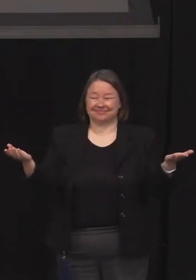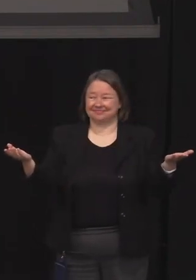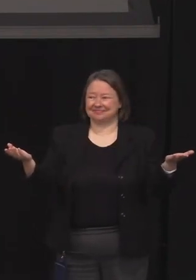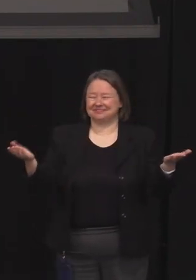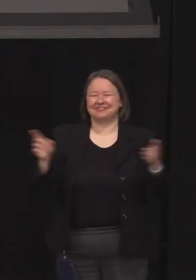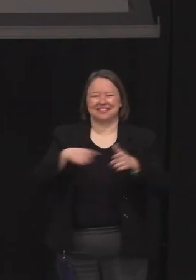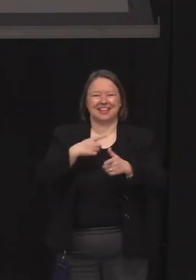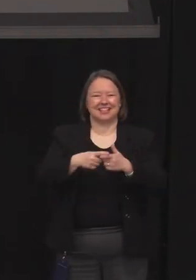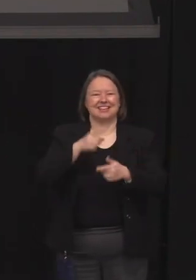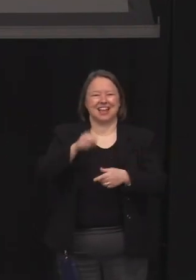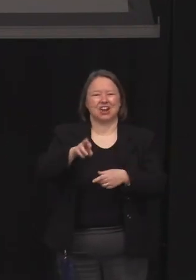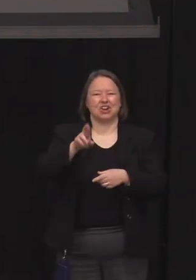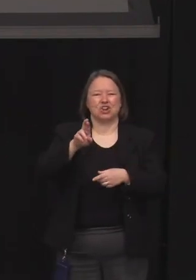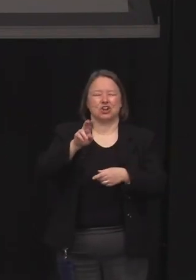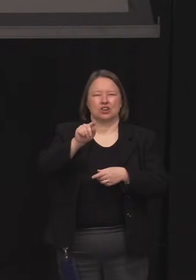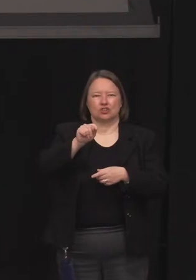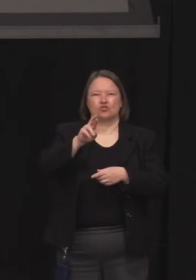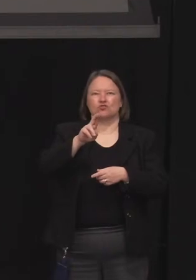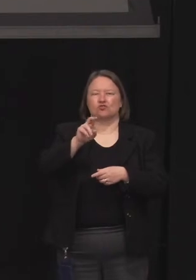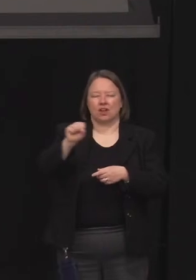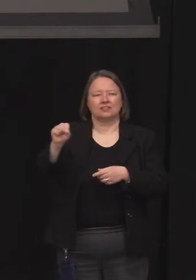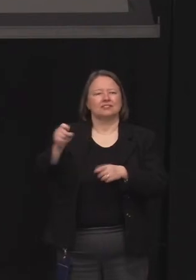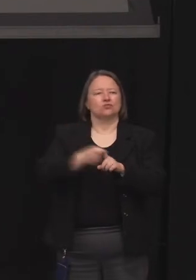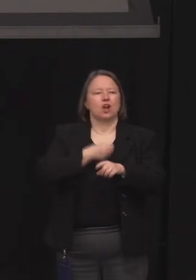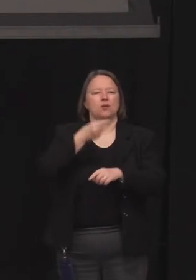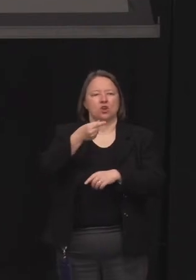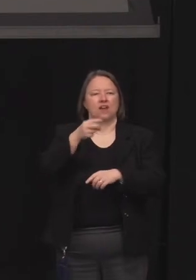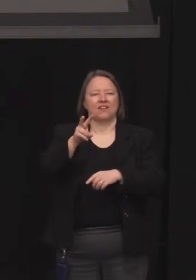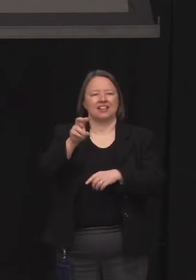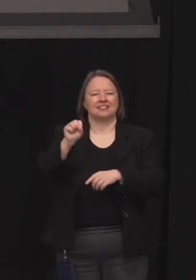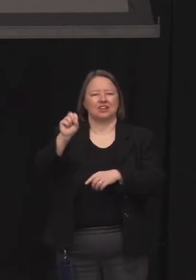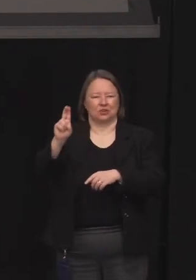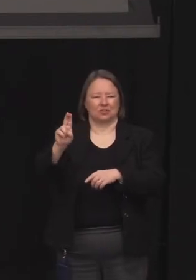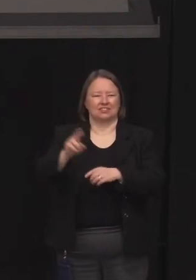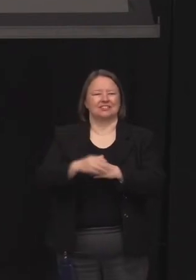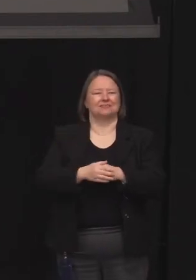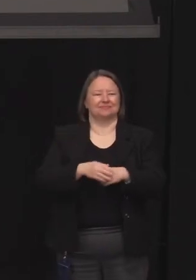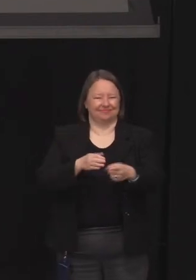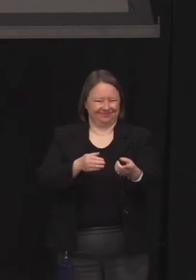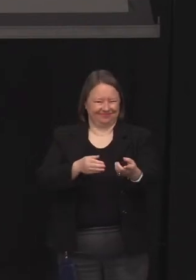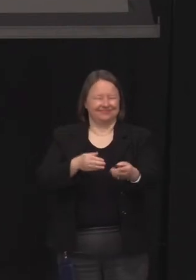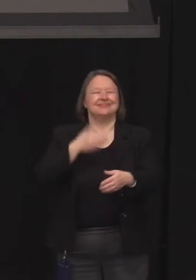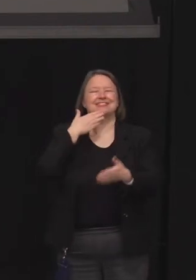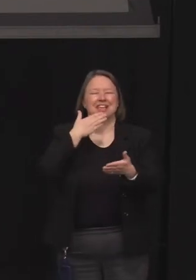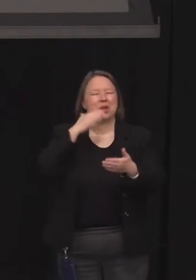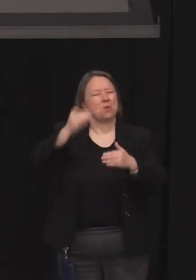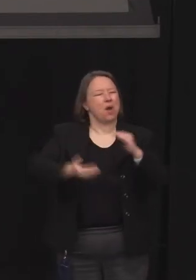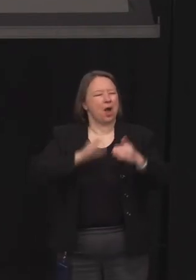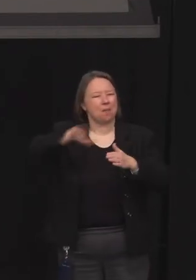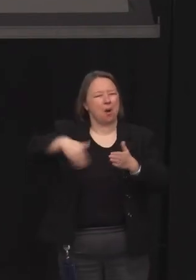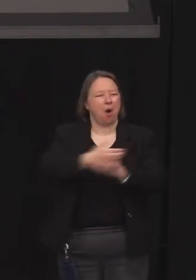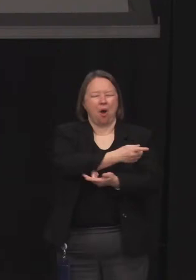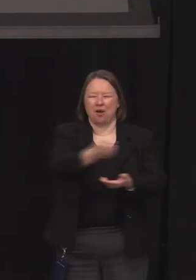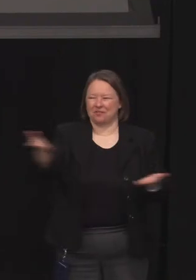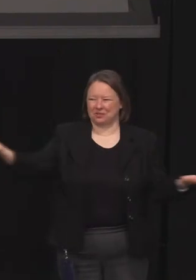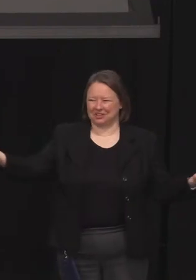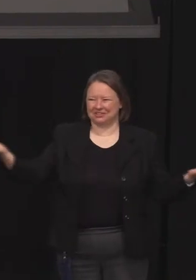And then Dr. Truss from Grand Valley State University. Thank you. Welcome to all of you.